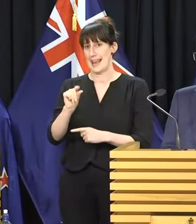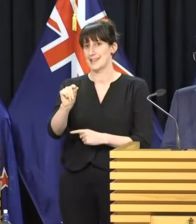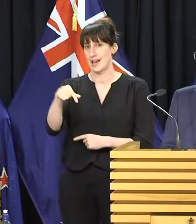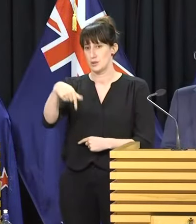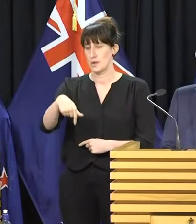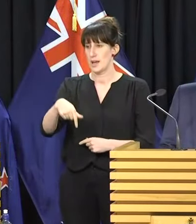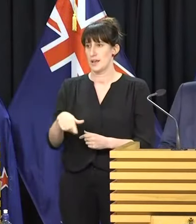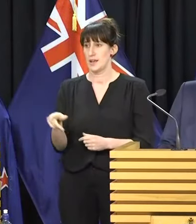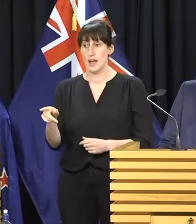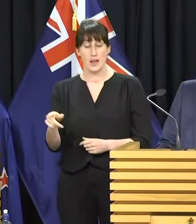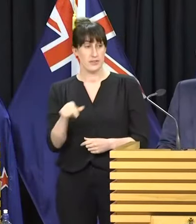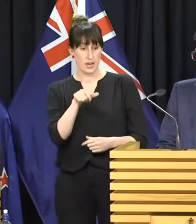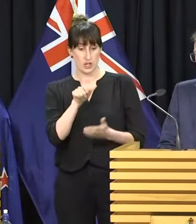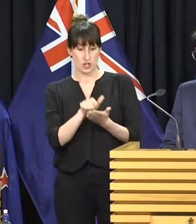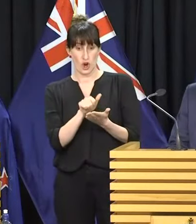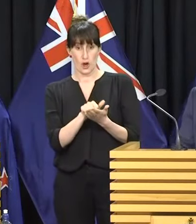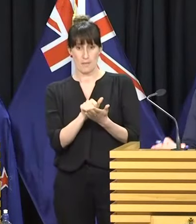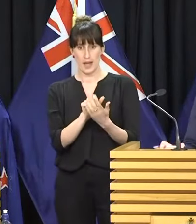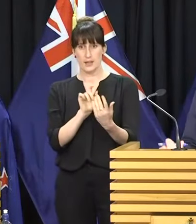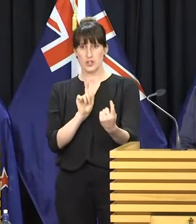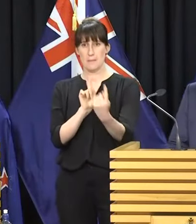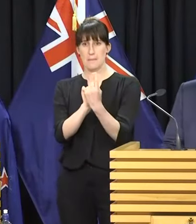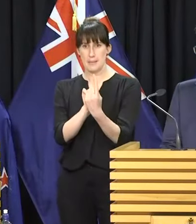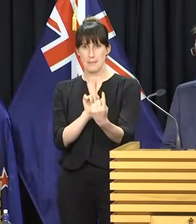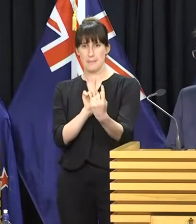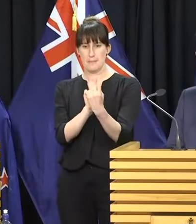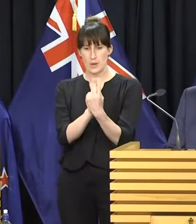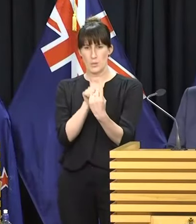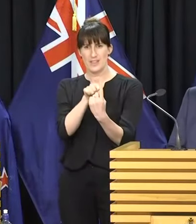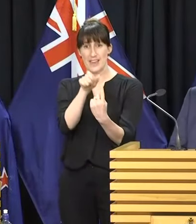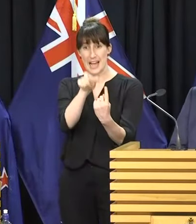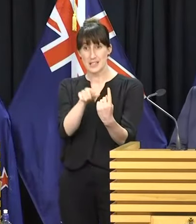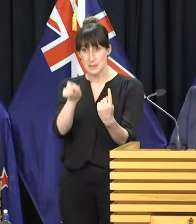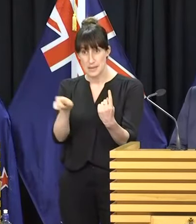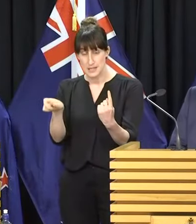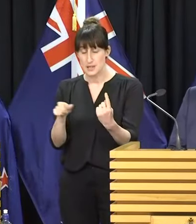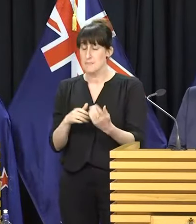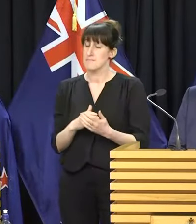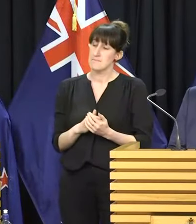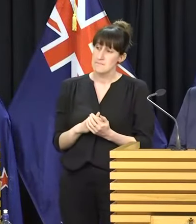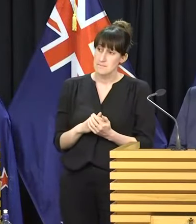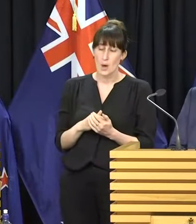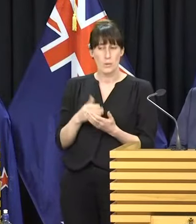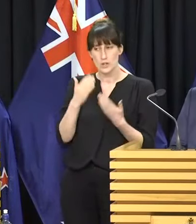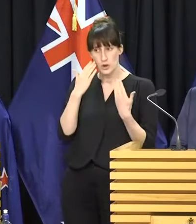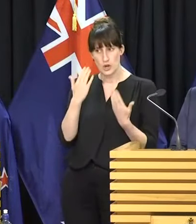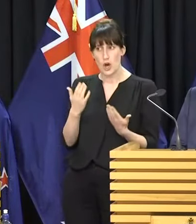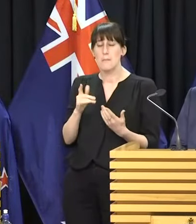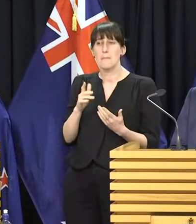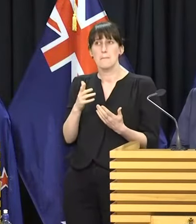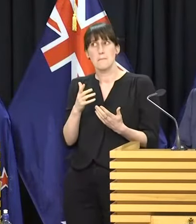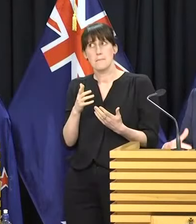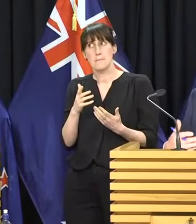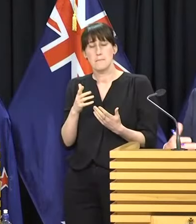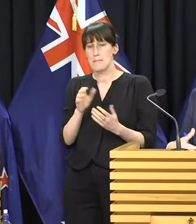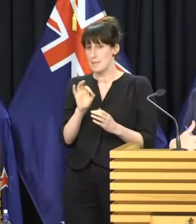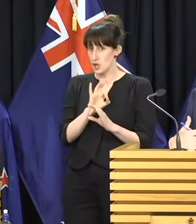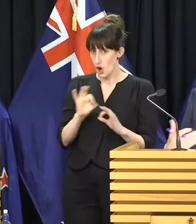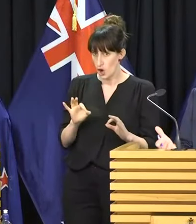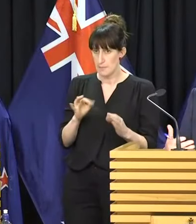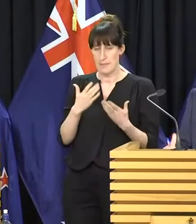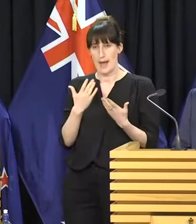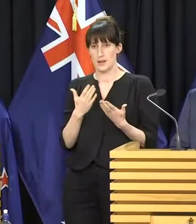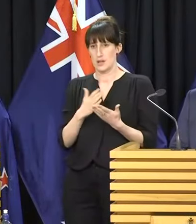role? No, we don't have that information. The initial information I got was that it may not be a customer-facing role, but that's clearly important in terms of